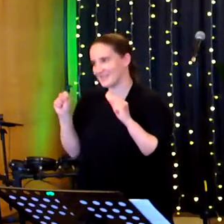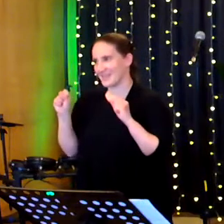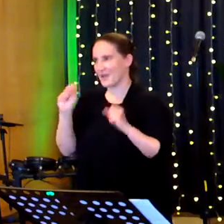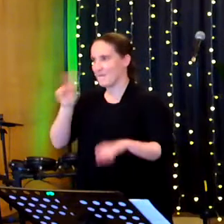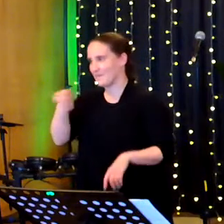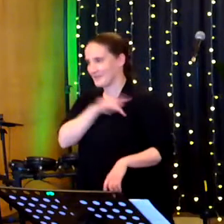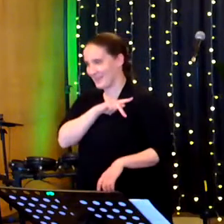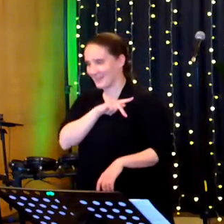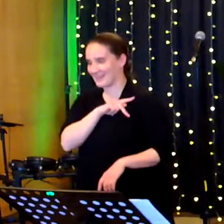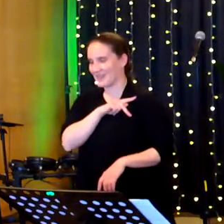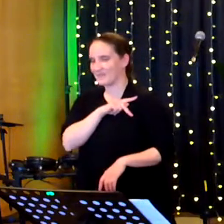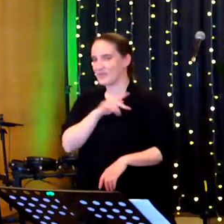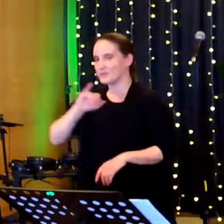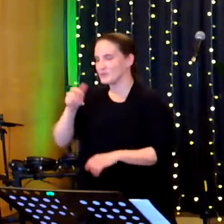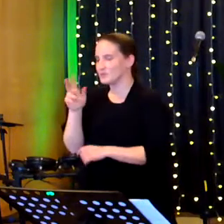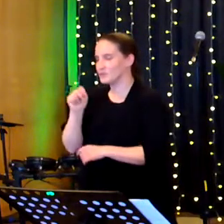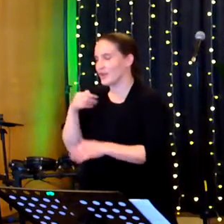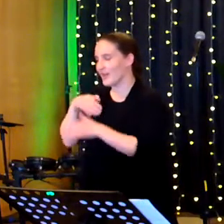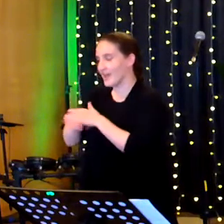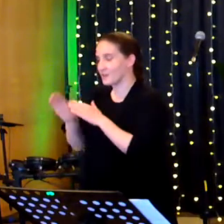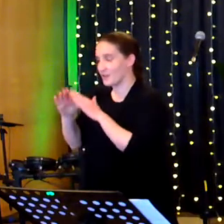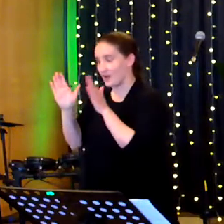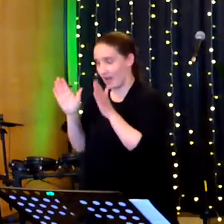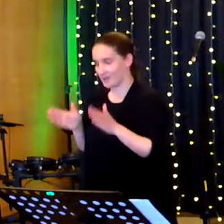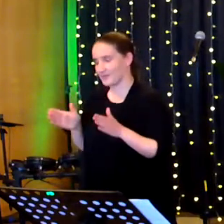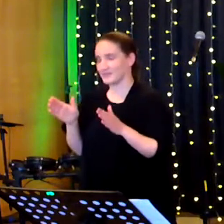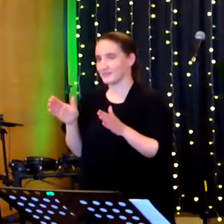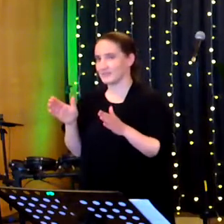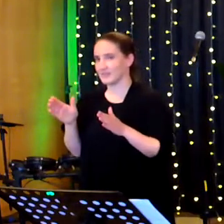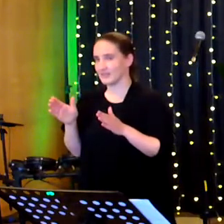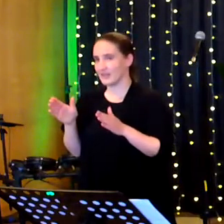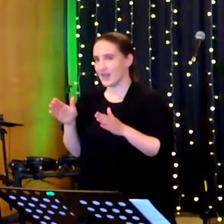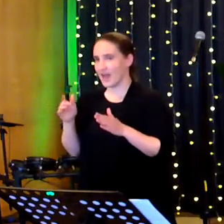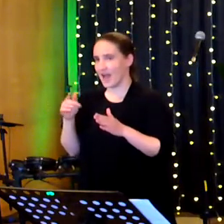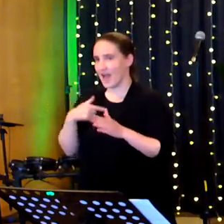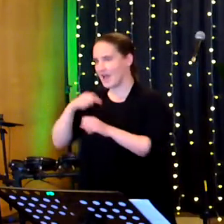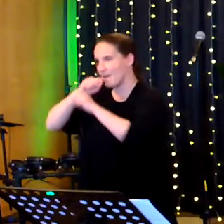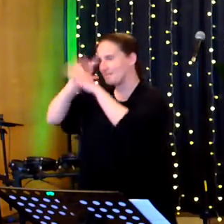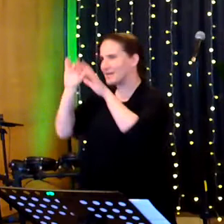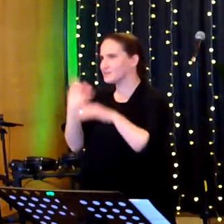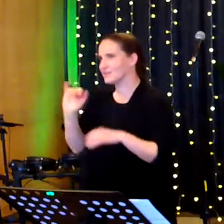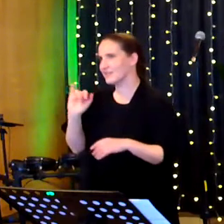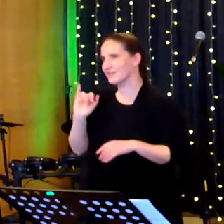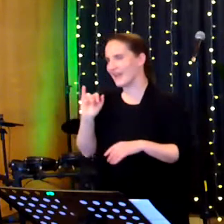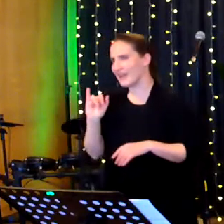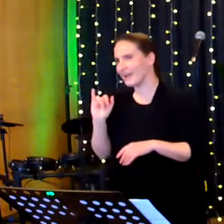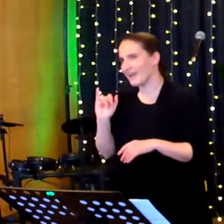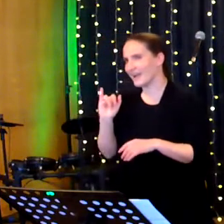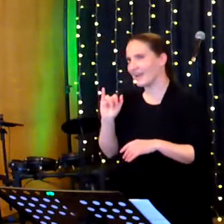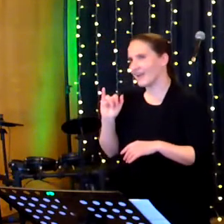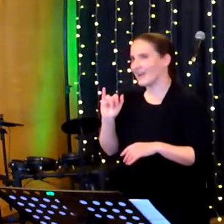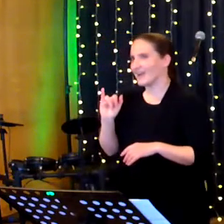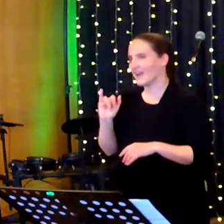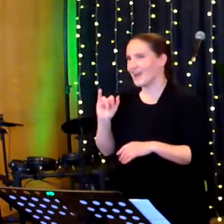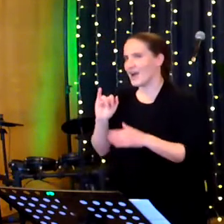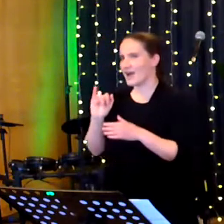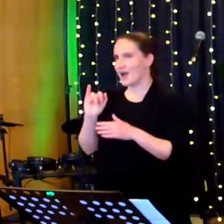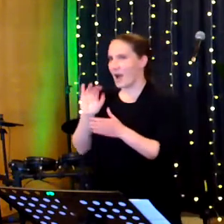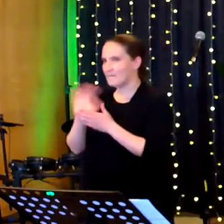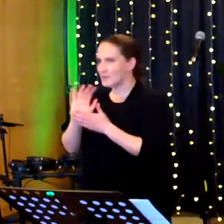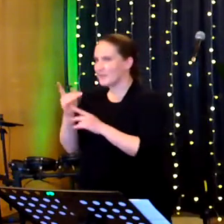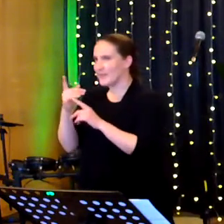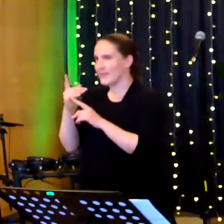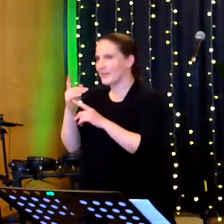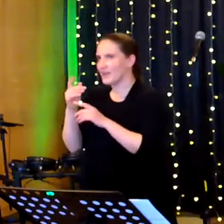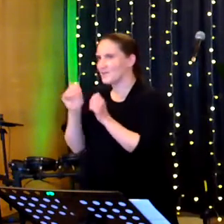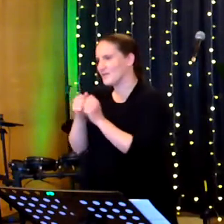personality. And so John walked in, and you know, I kind of picture it like a scene from a Madea movie, which are some of my favorite movies. It's just